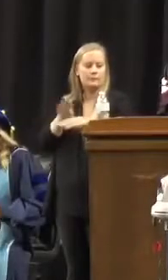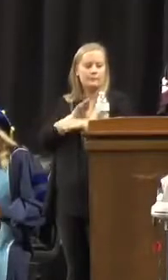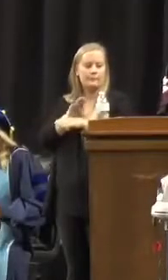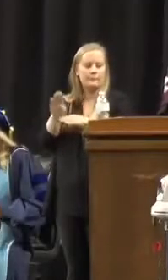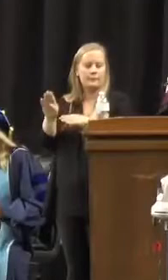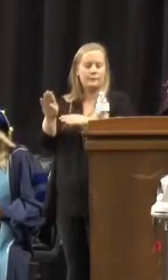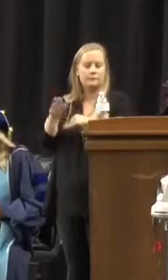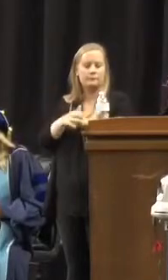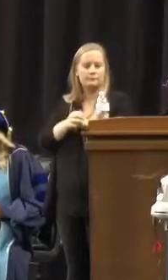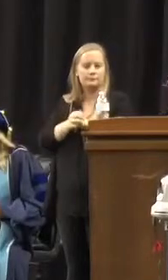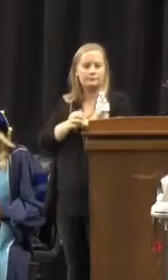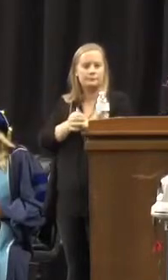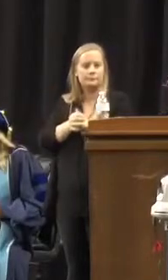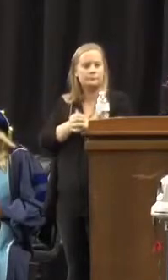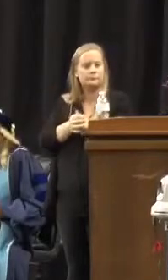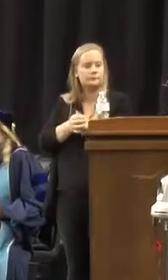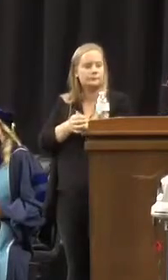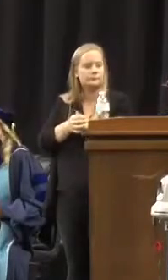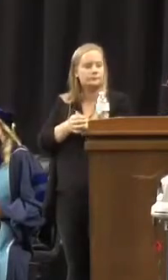Associate of Business.